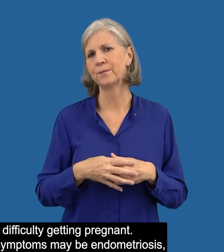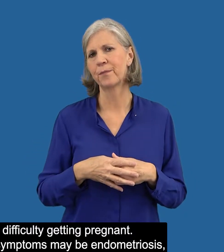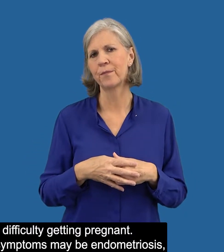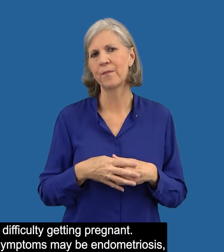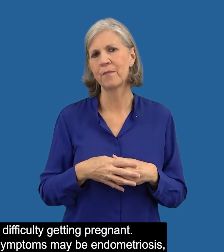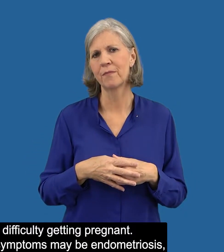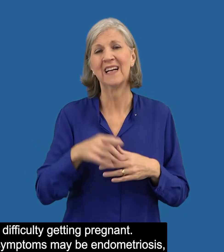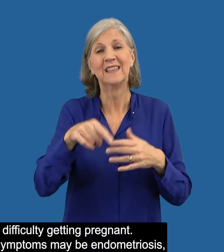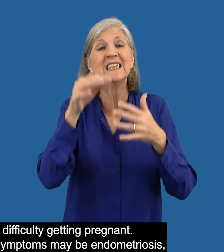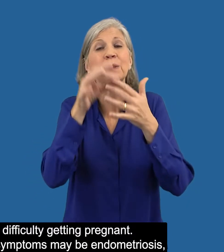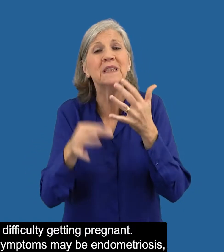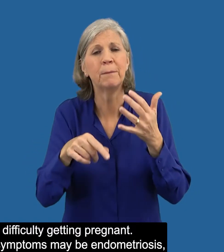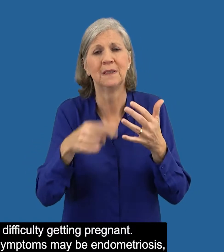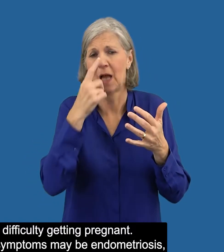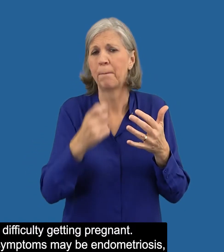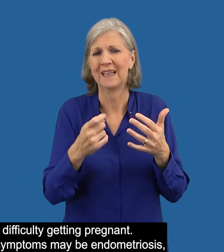Difficulty getting pregnant.